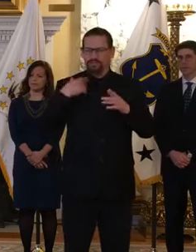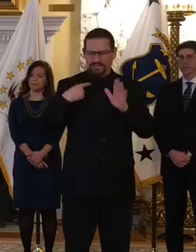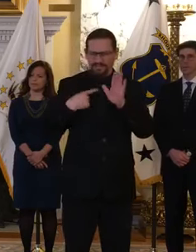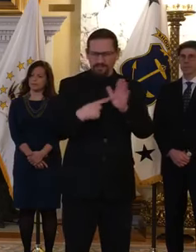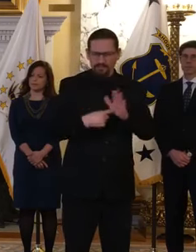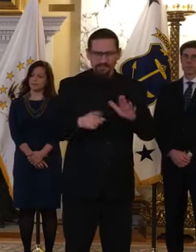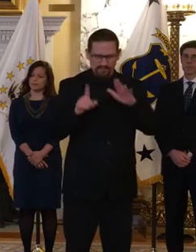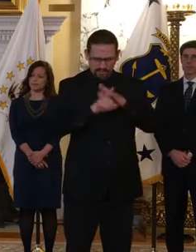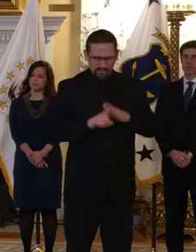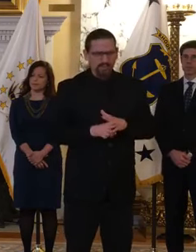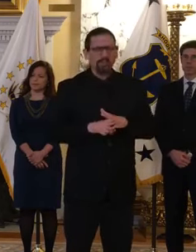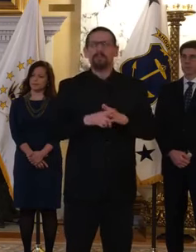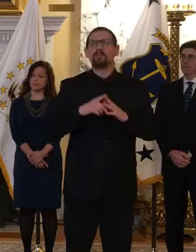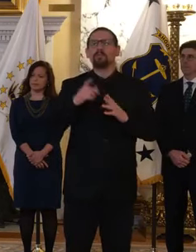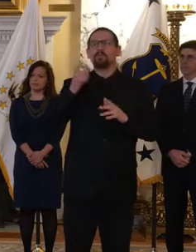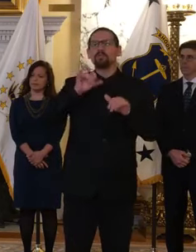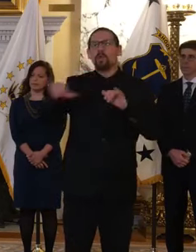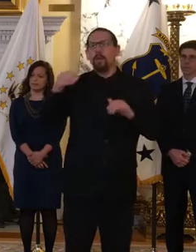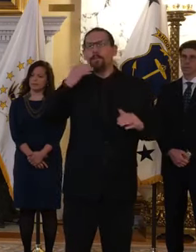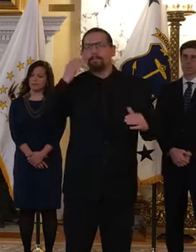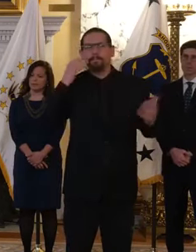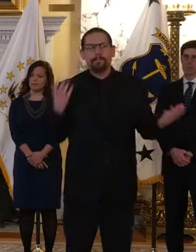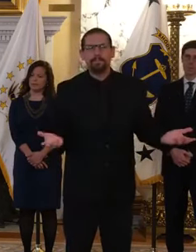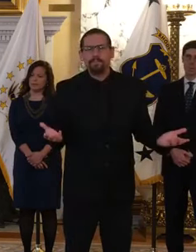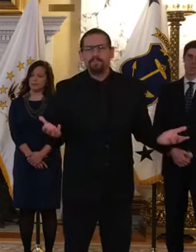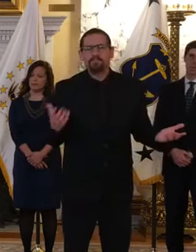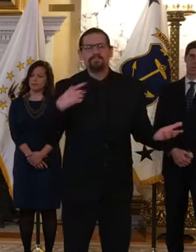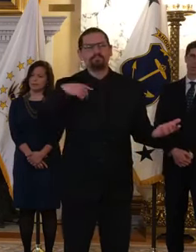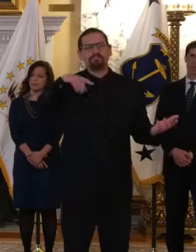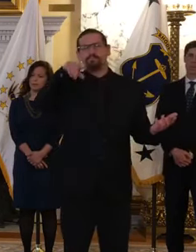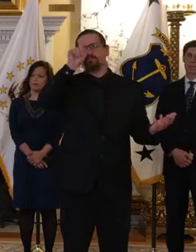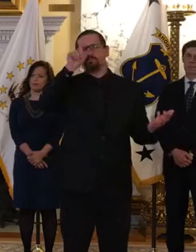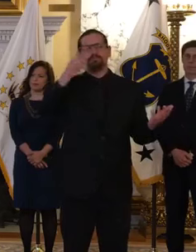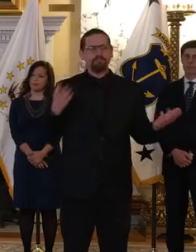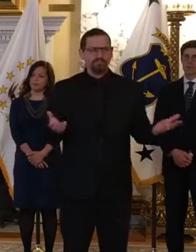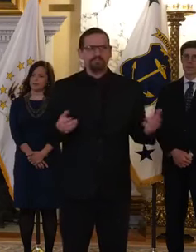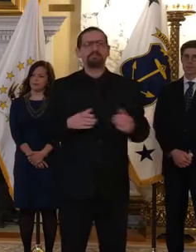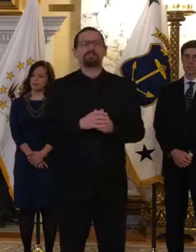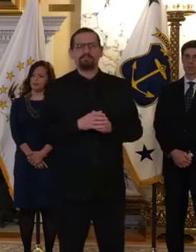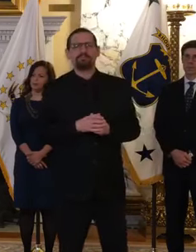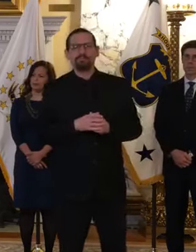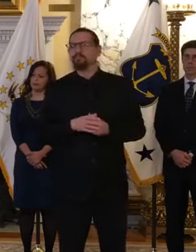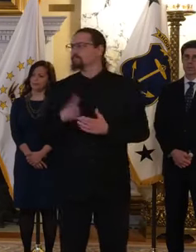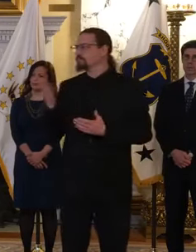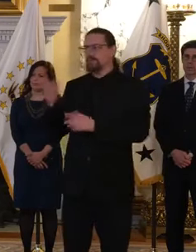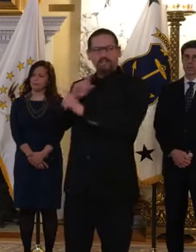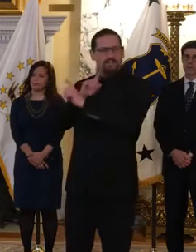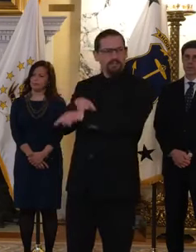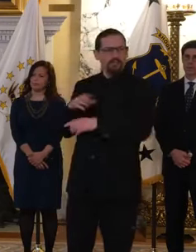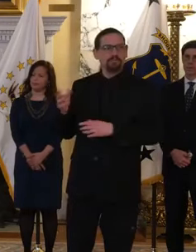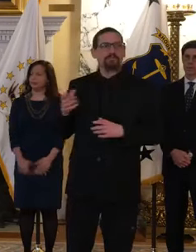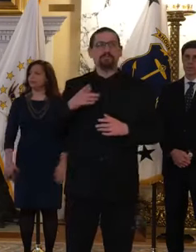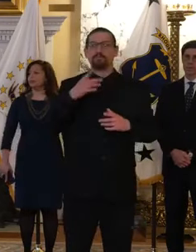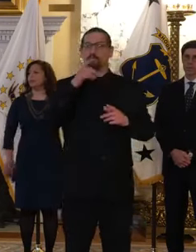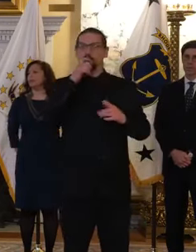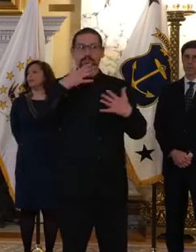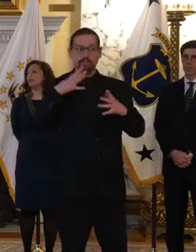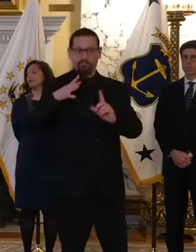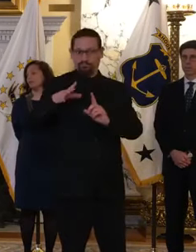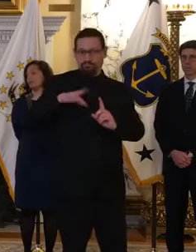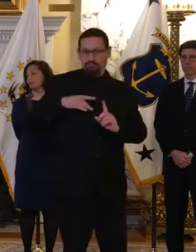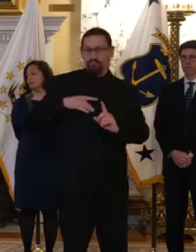Thank you for that. We want people who have been exposed to quarantine. That's